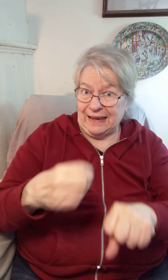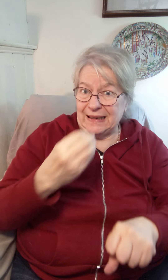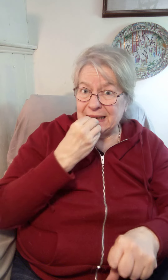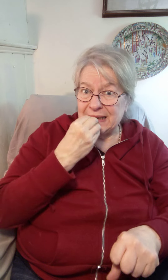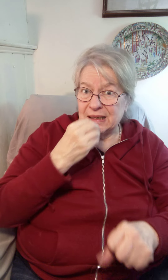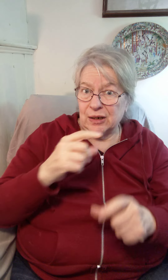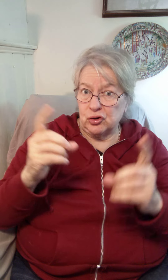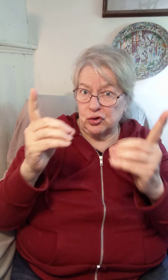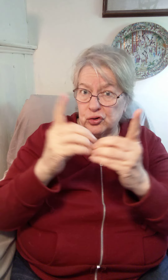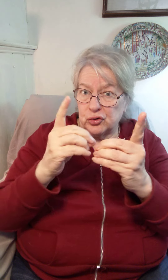Eat.